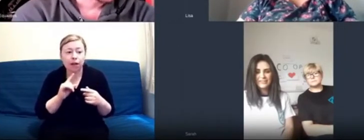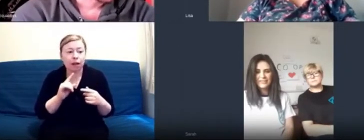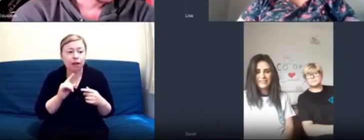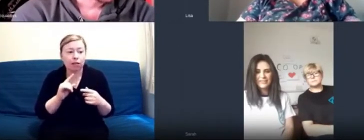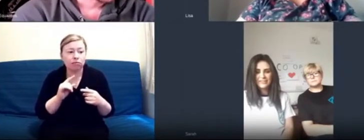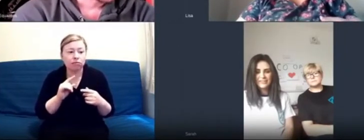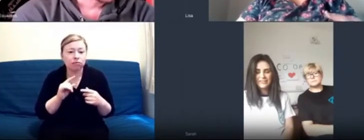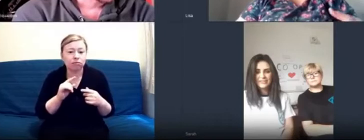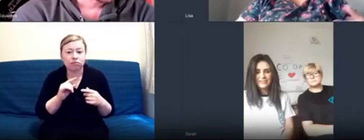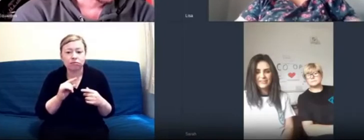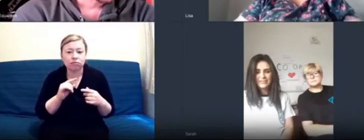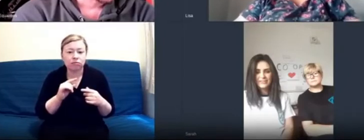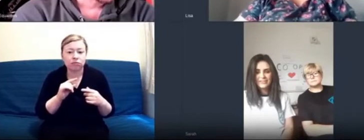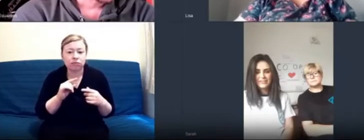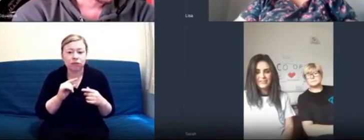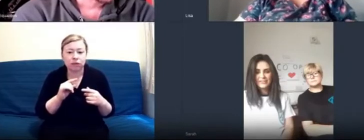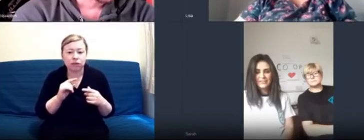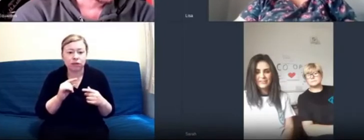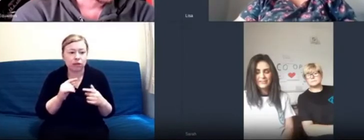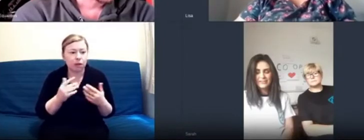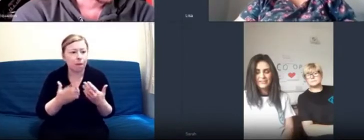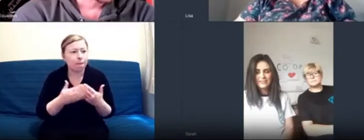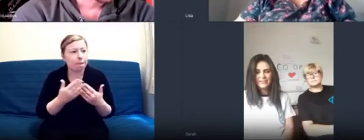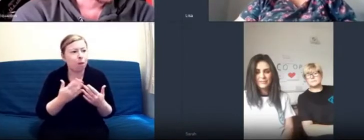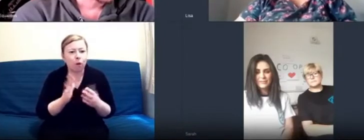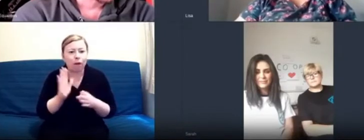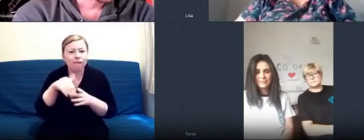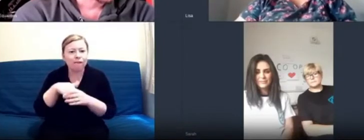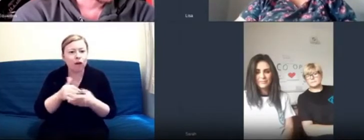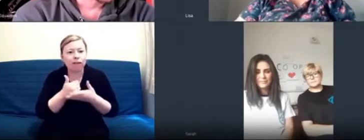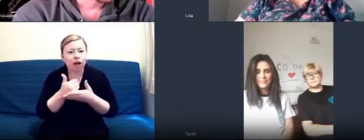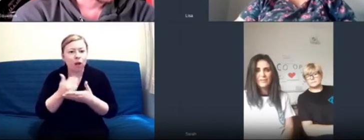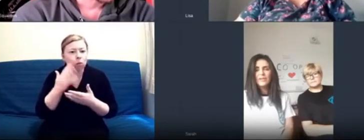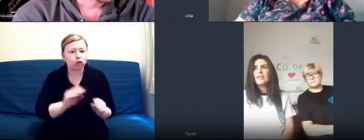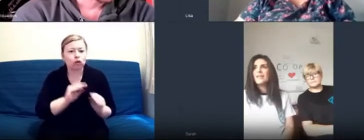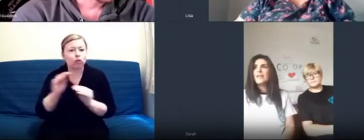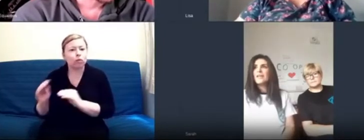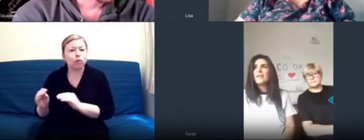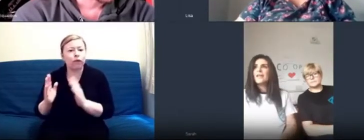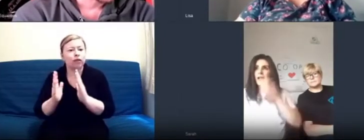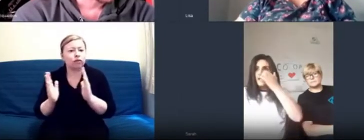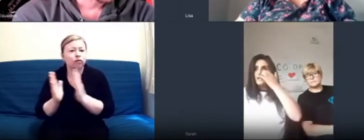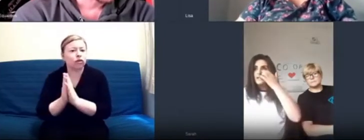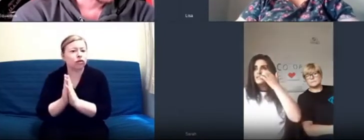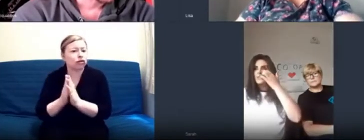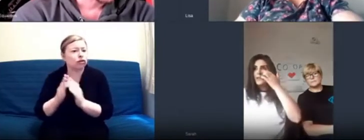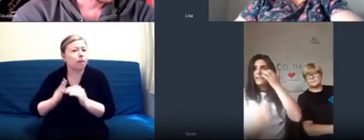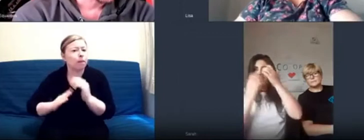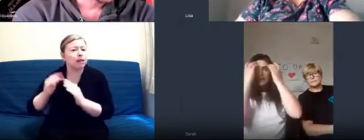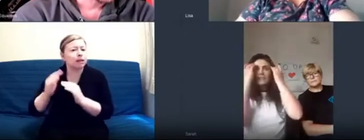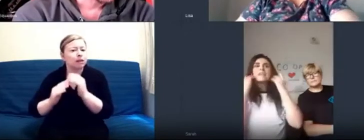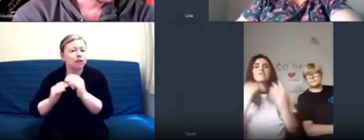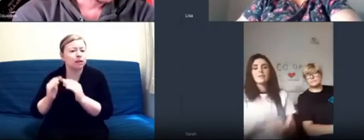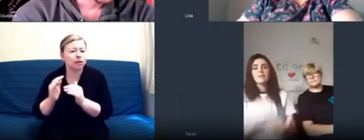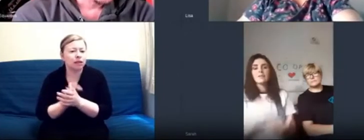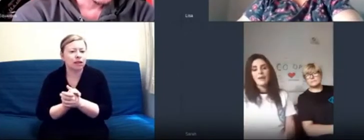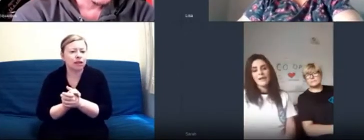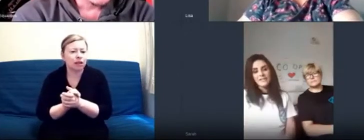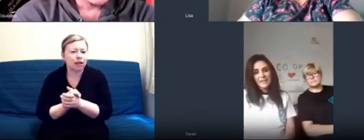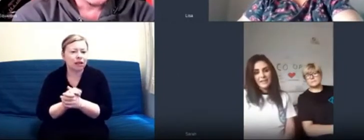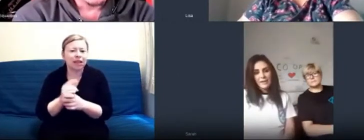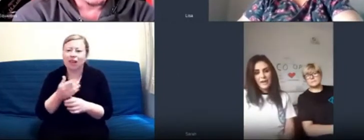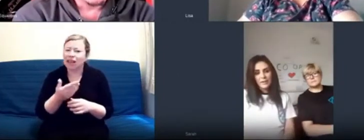you more when you moved to the church premises better, you know? The space, I didn't